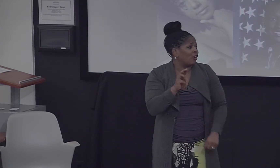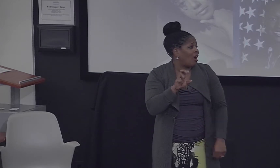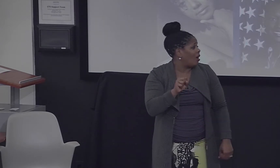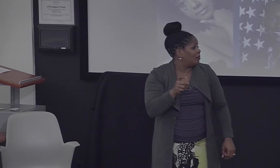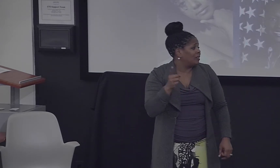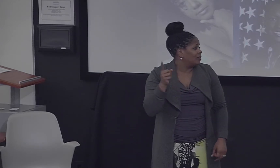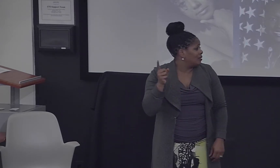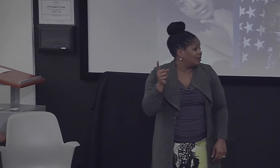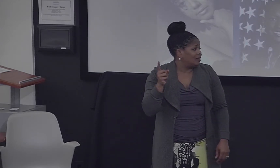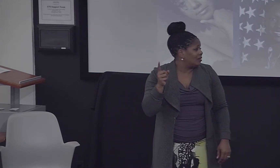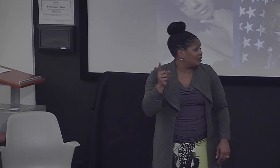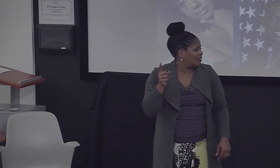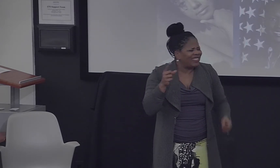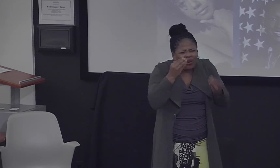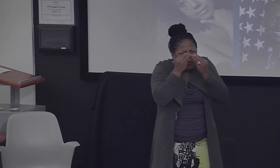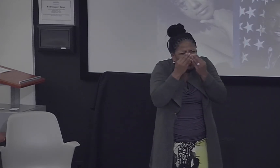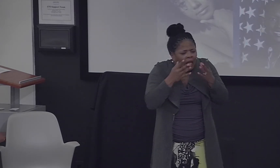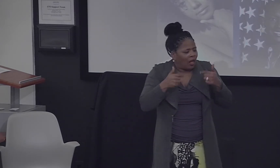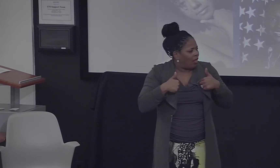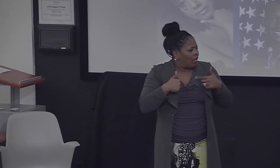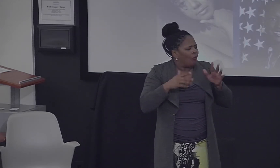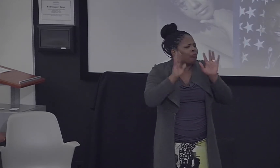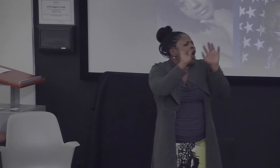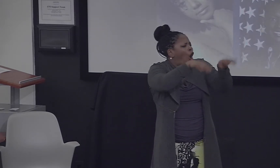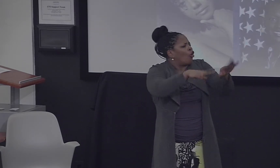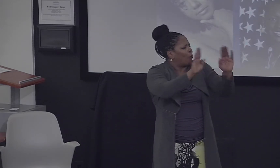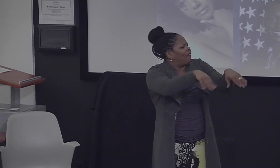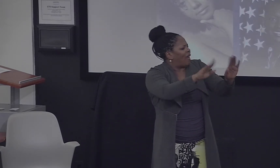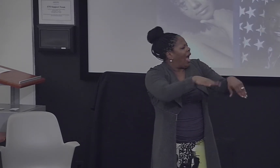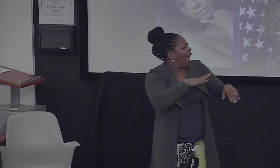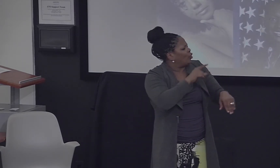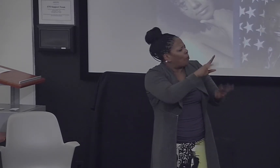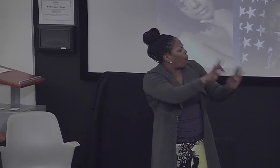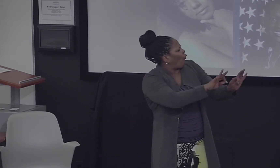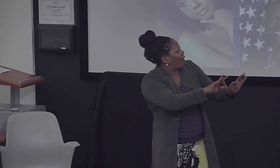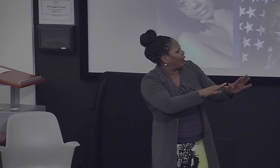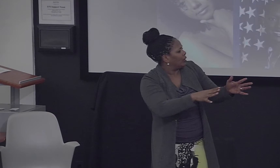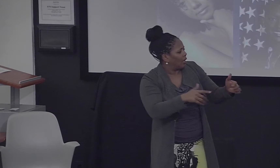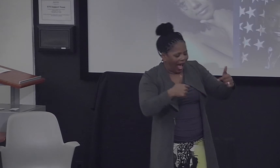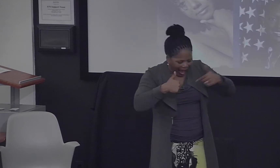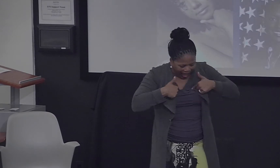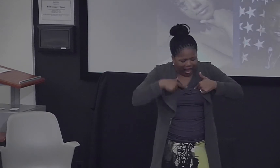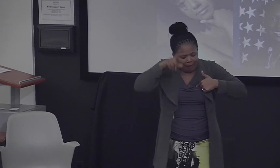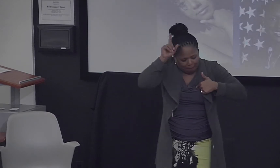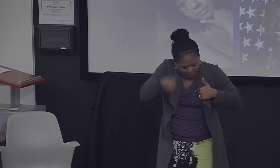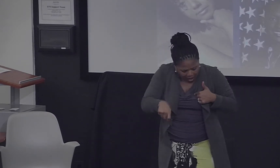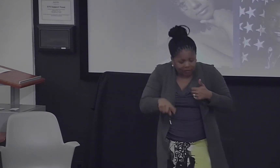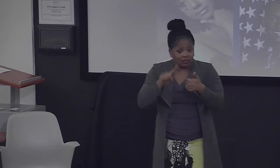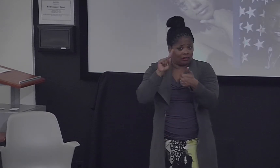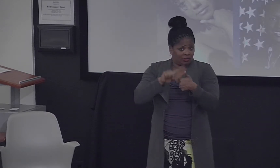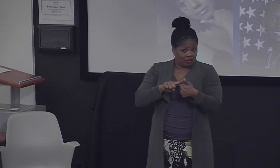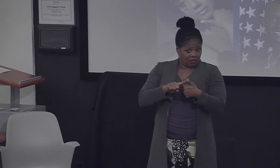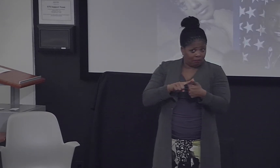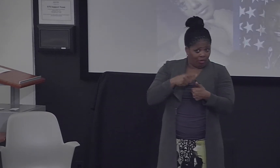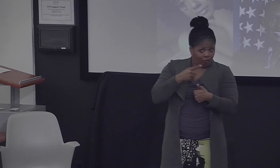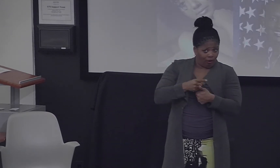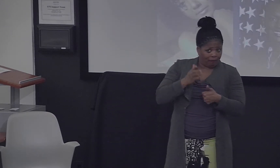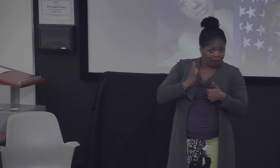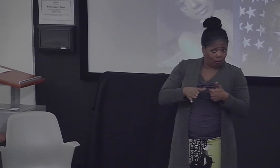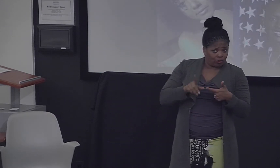I know there are businesses out there and agencies, they want to fill the job. And that's fine, and they can do that. But for me as an